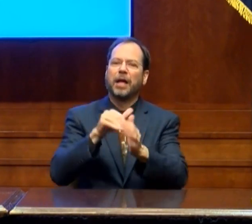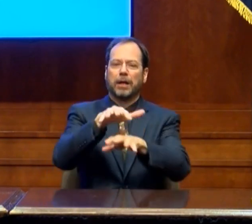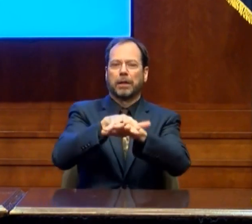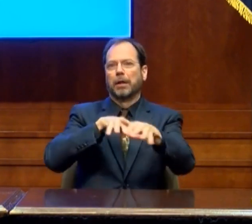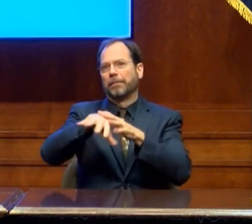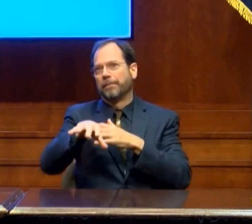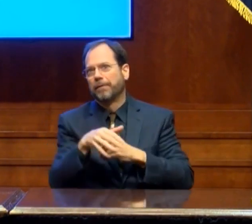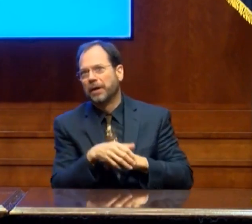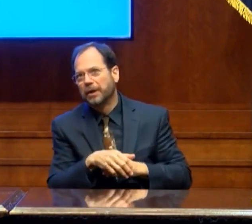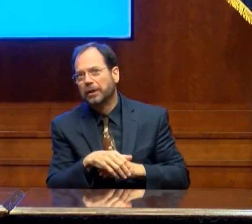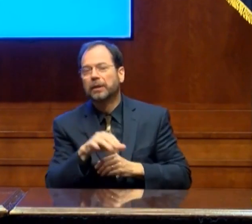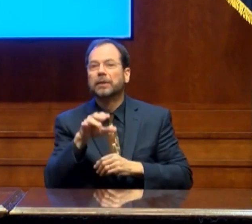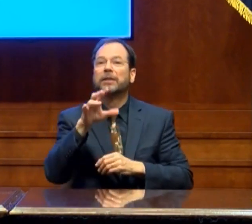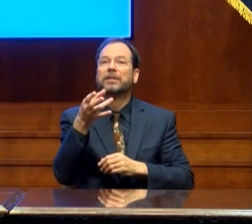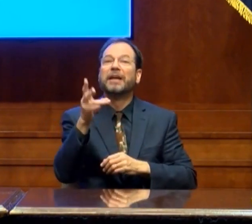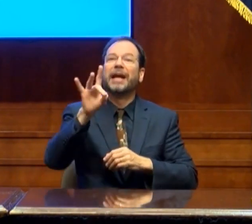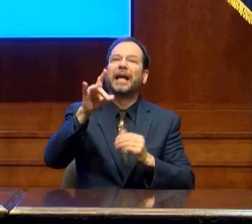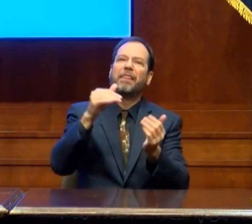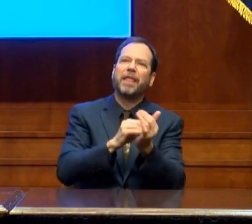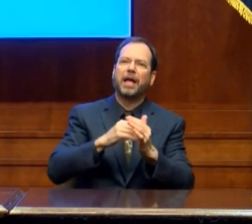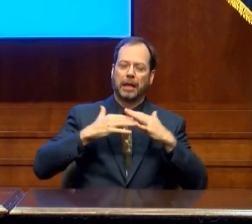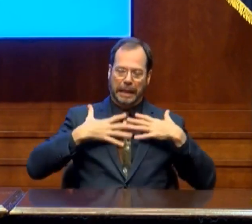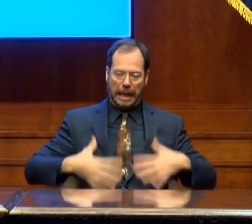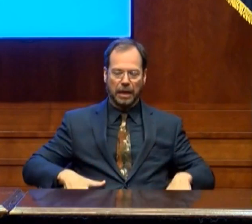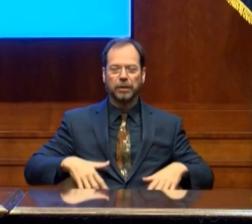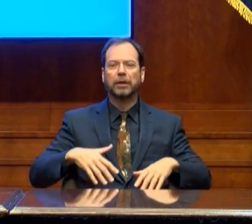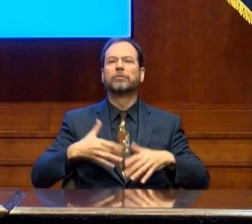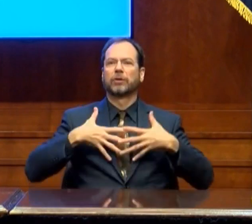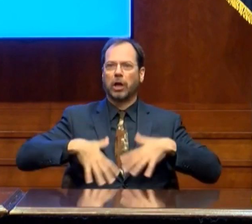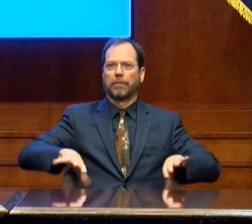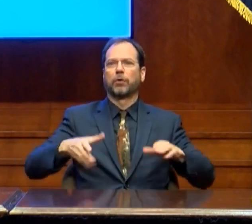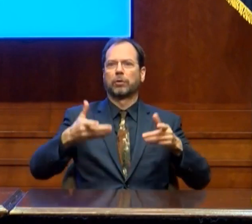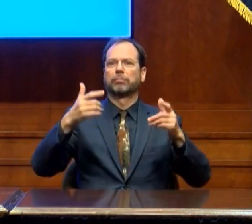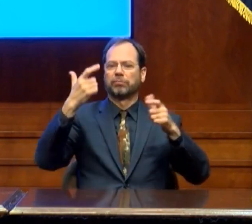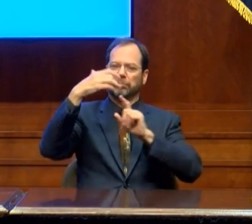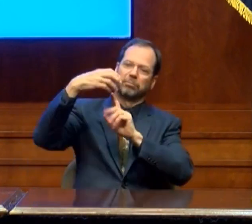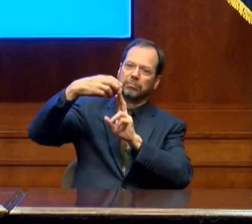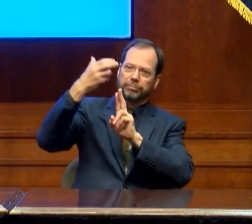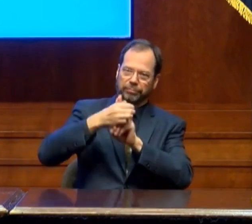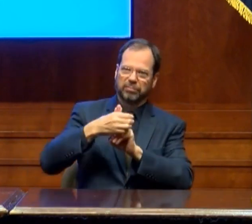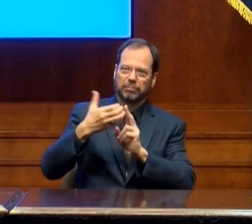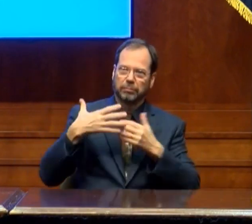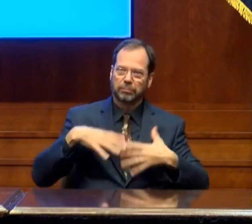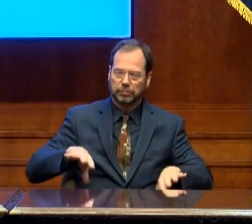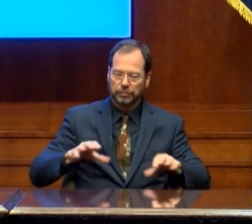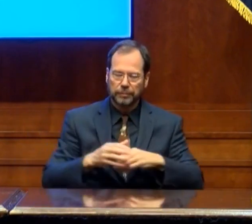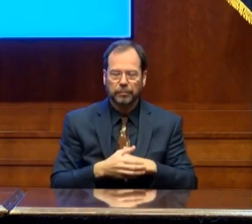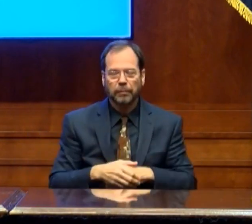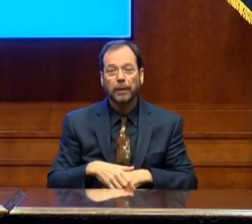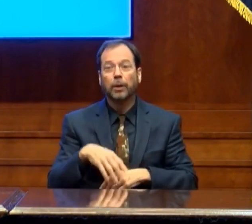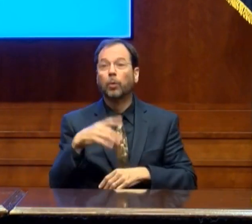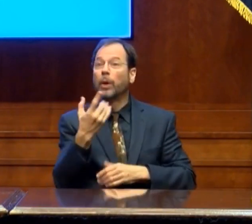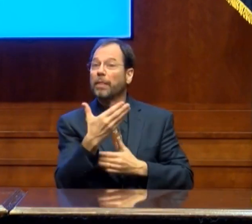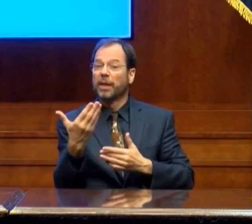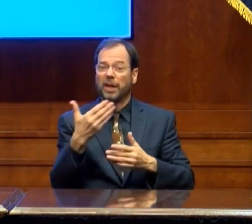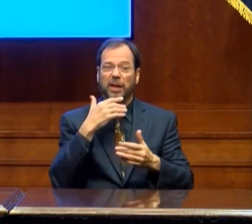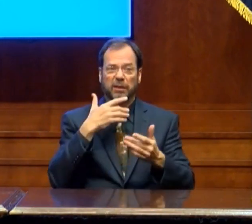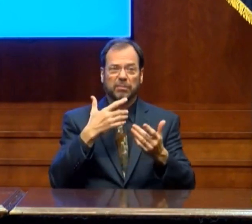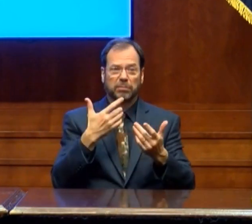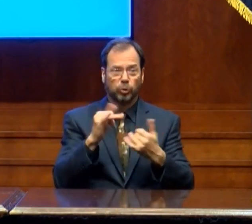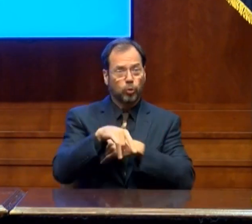4,480,000 gloves, and 78,000 gowns and coveralls. Now, one thing that we want to do